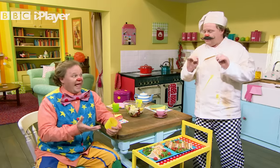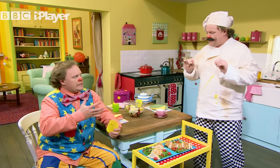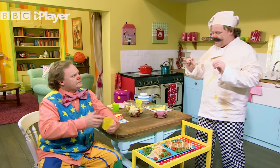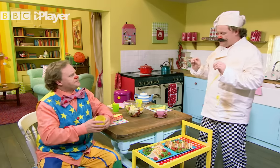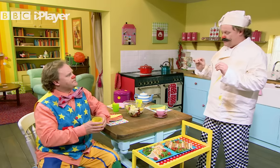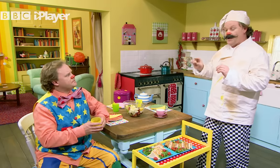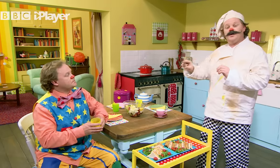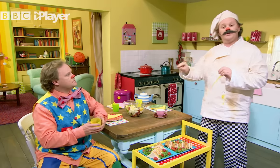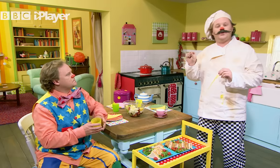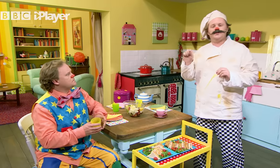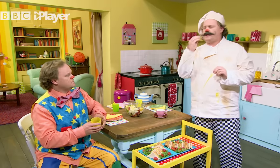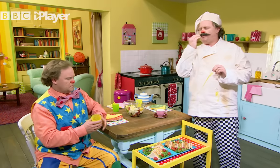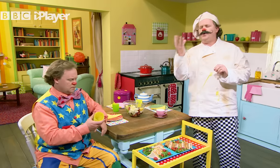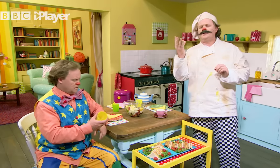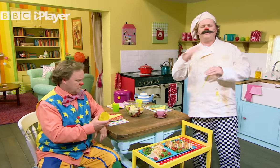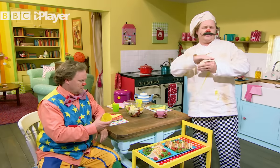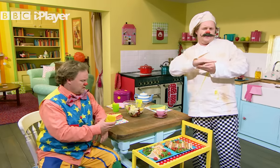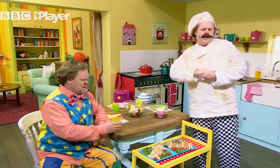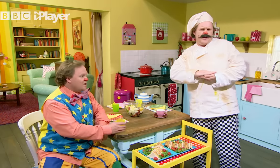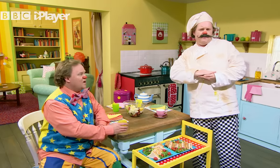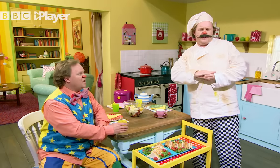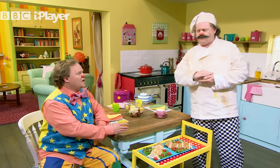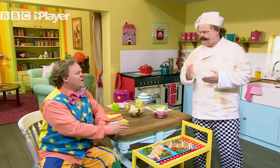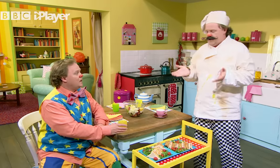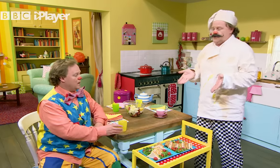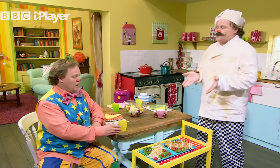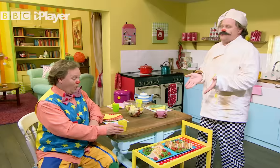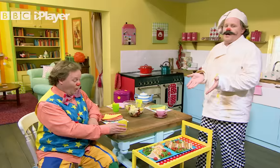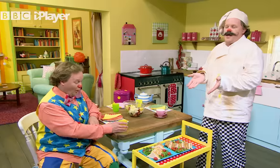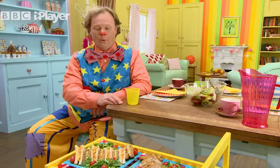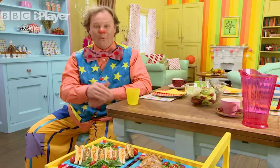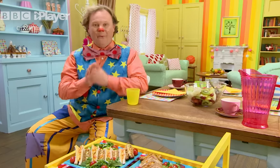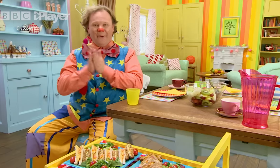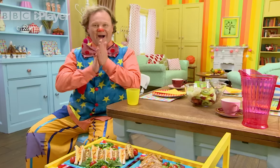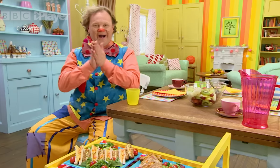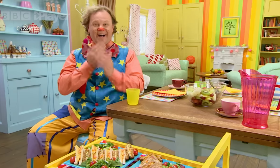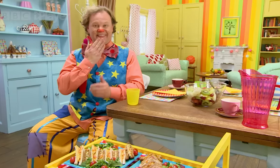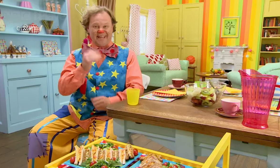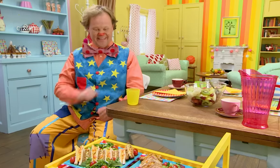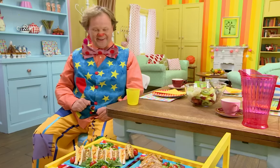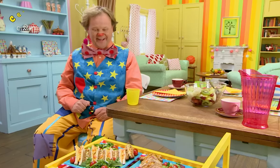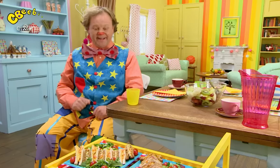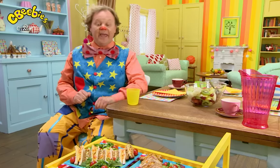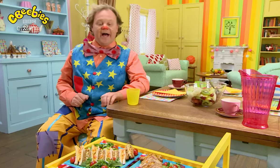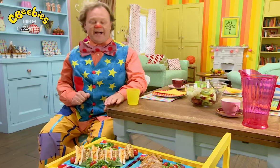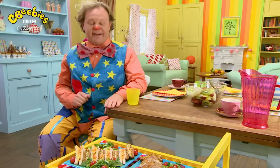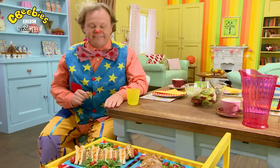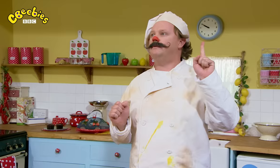would like to choose a beautiful sandwich from my trolley. Oh, thank you. Hang on a